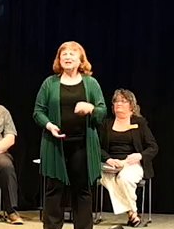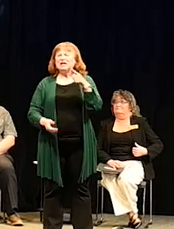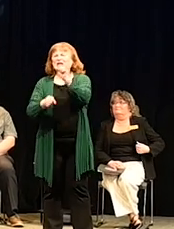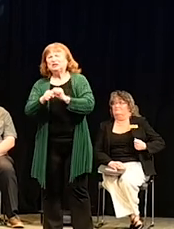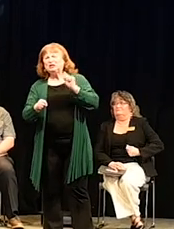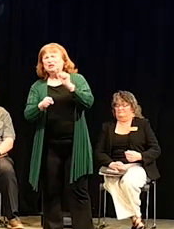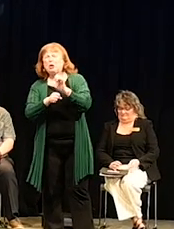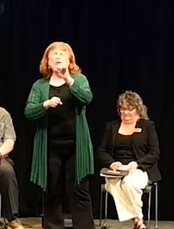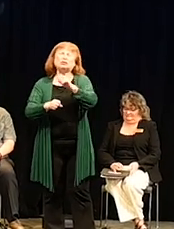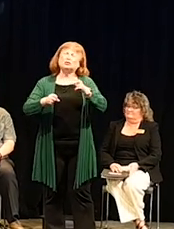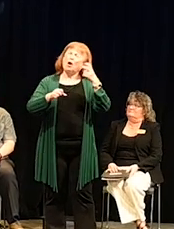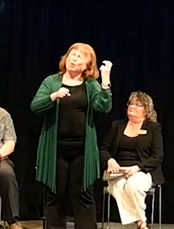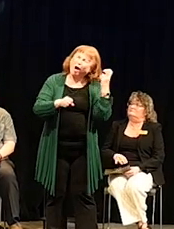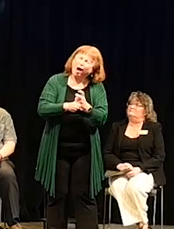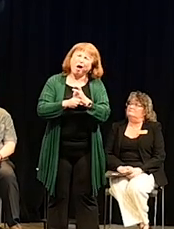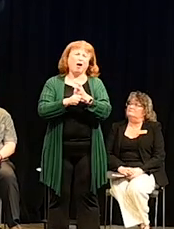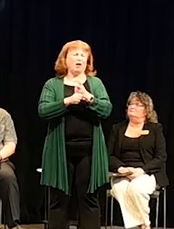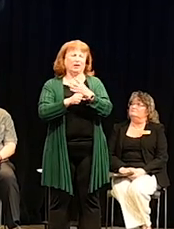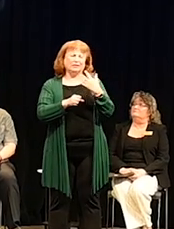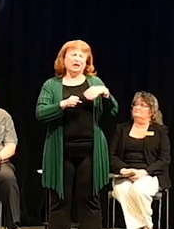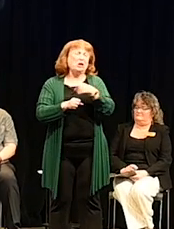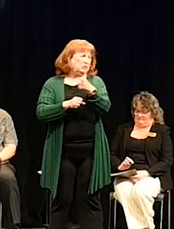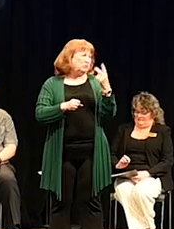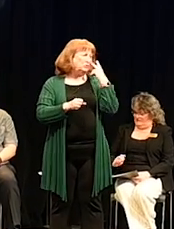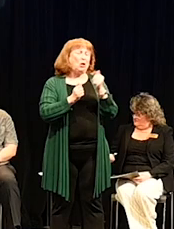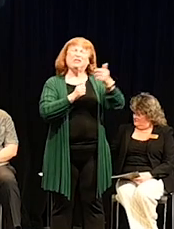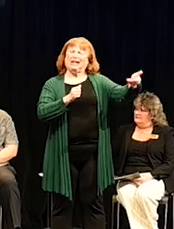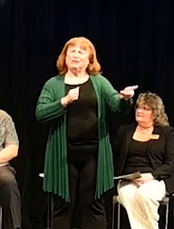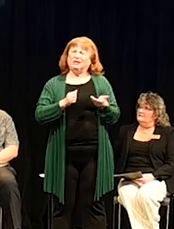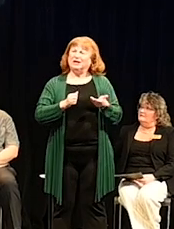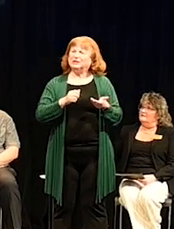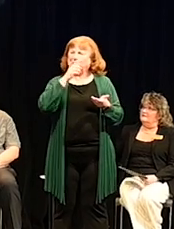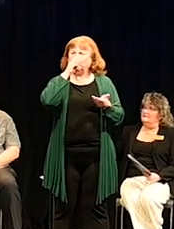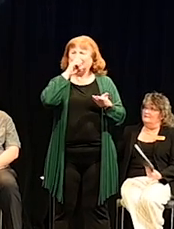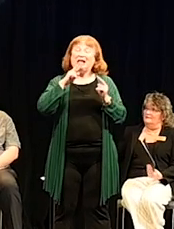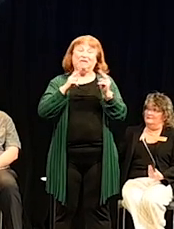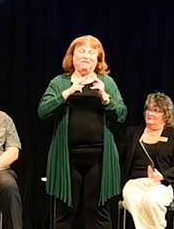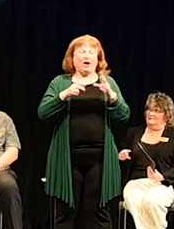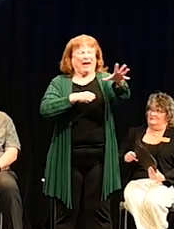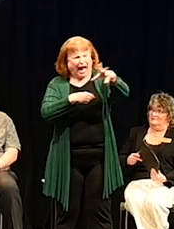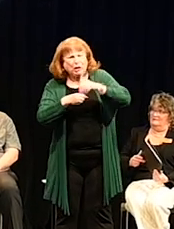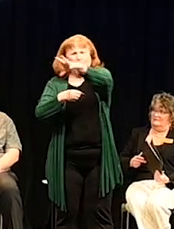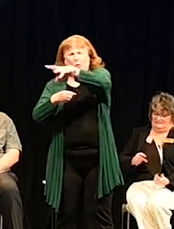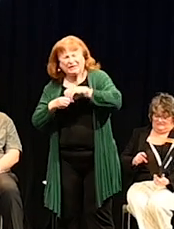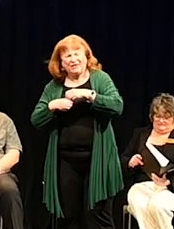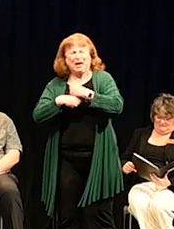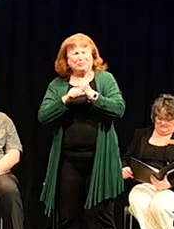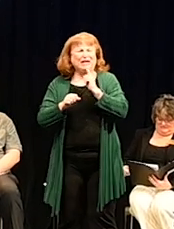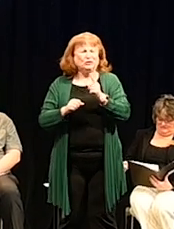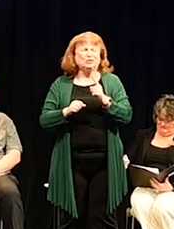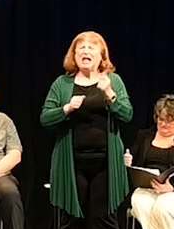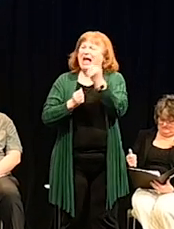She works so incredibly hard, and as you saw with her introduction, is very inclusive and makes